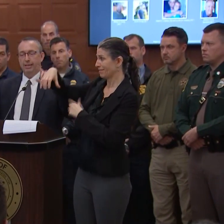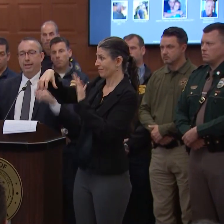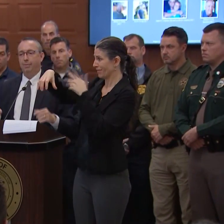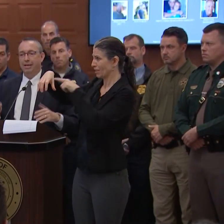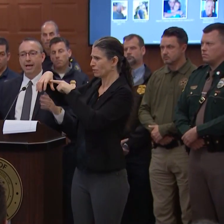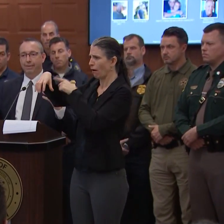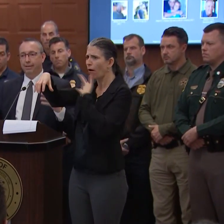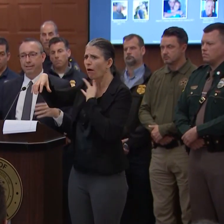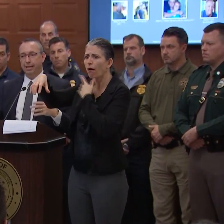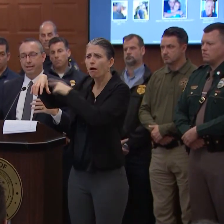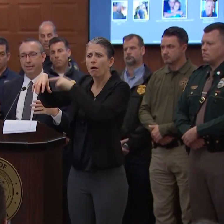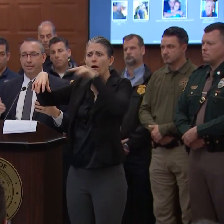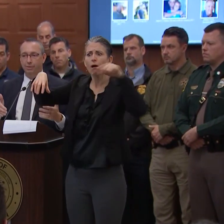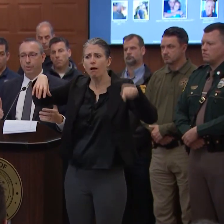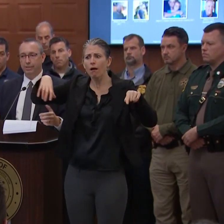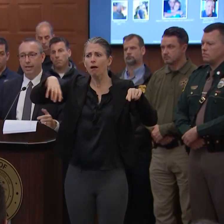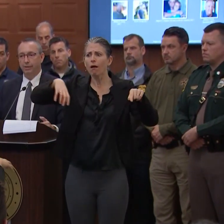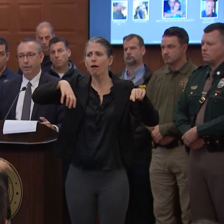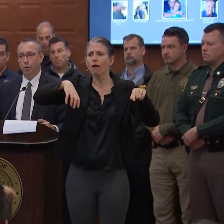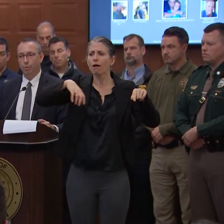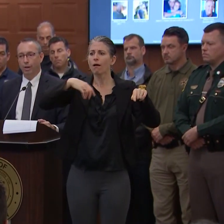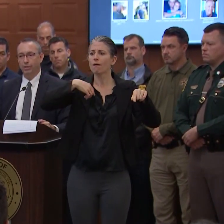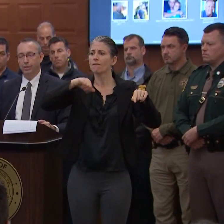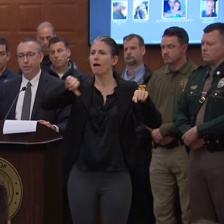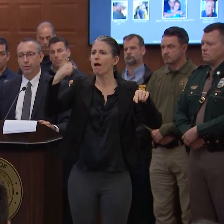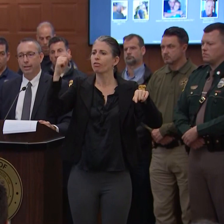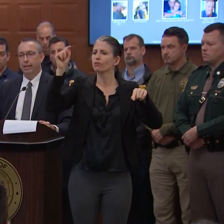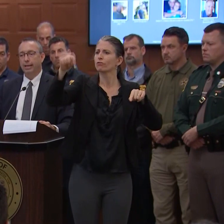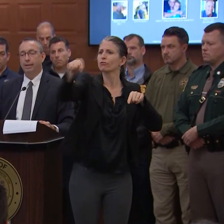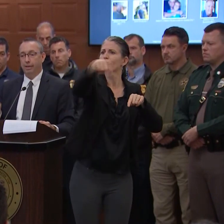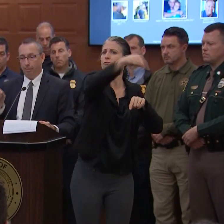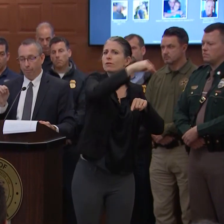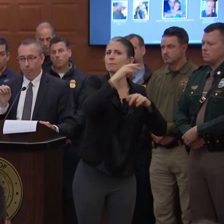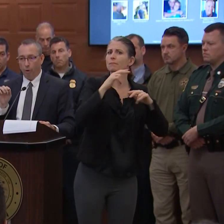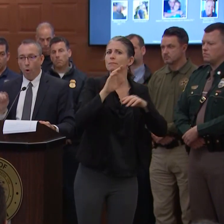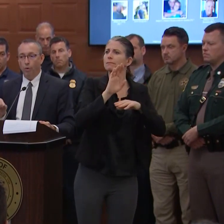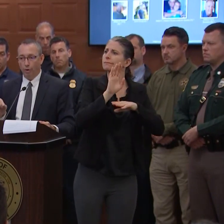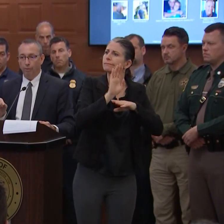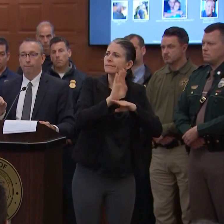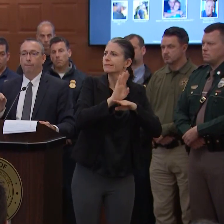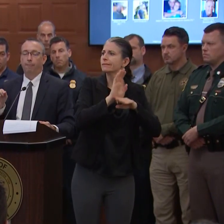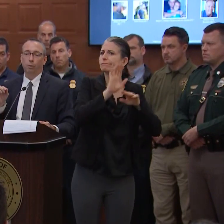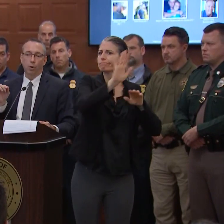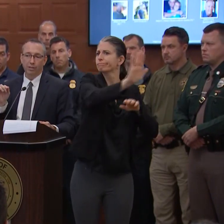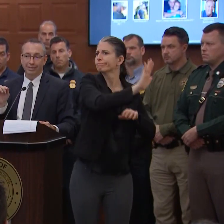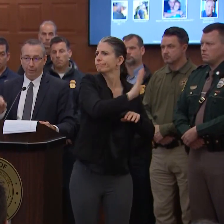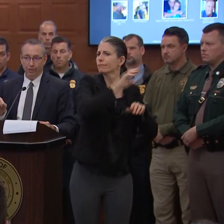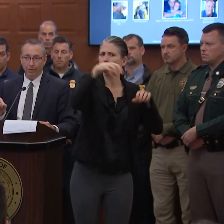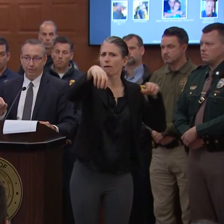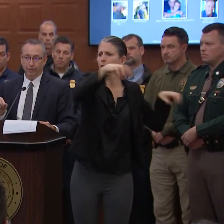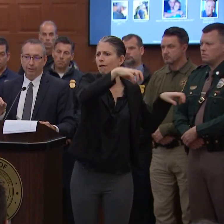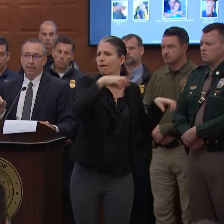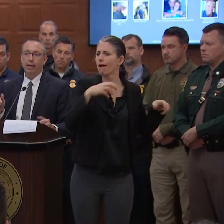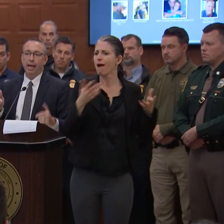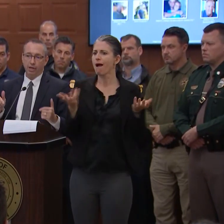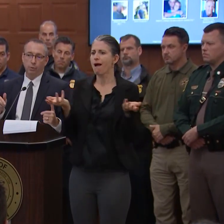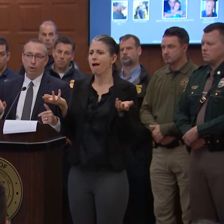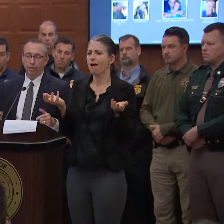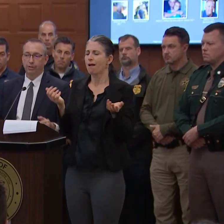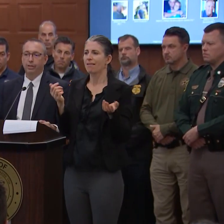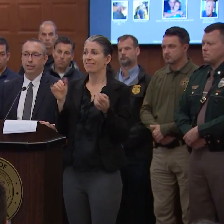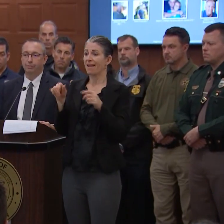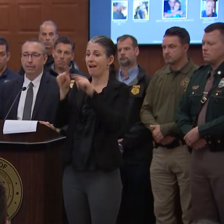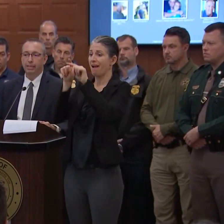thing, and nothing that says that's the recycling corporation. So the owner was diligent,